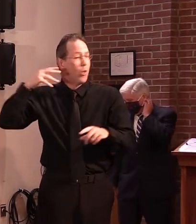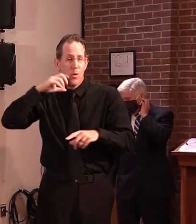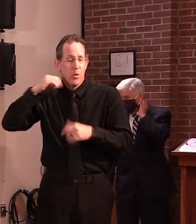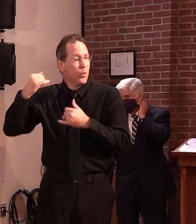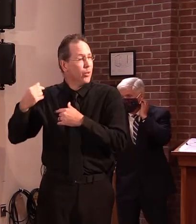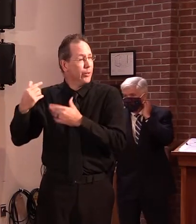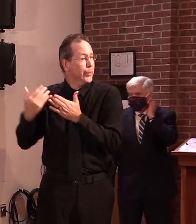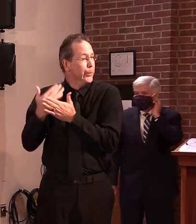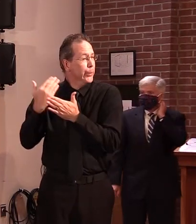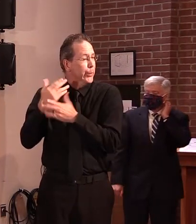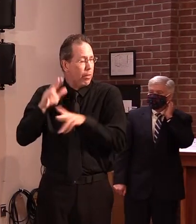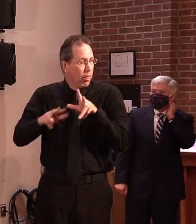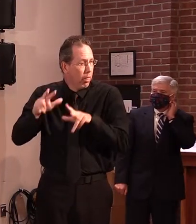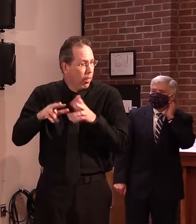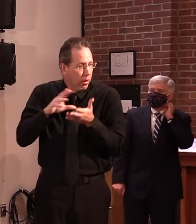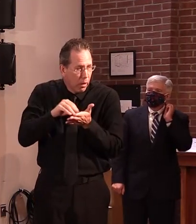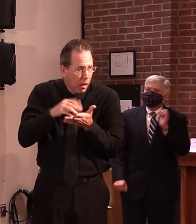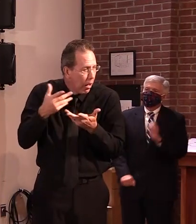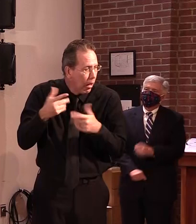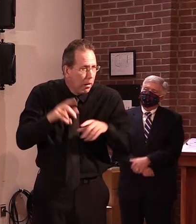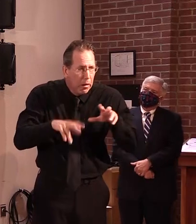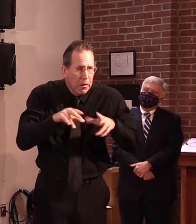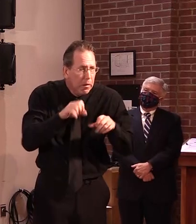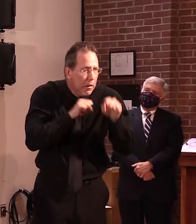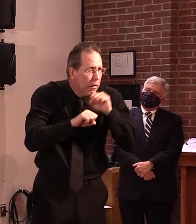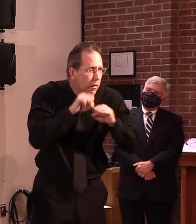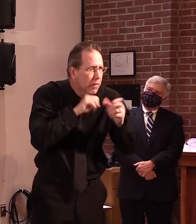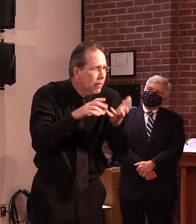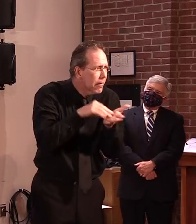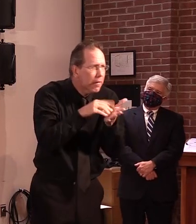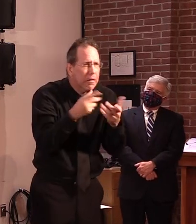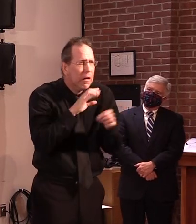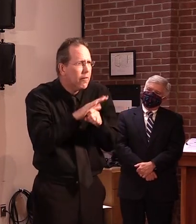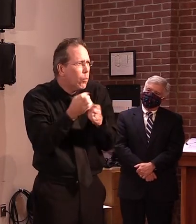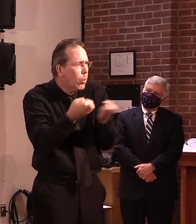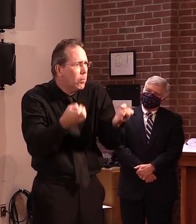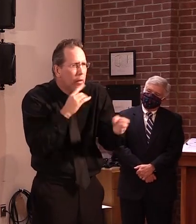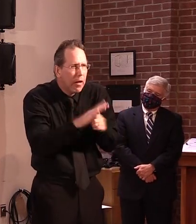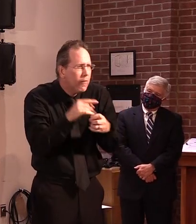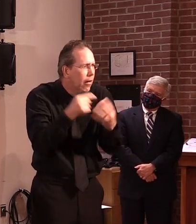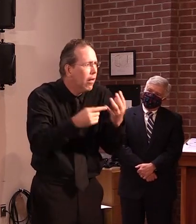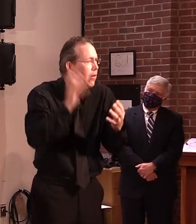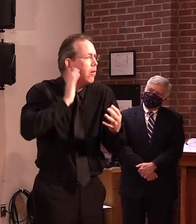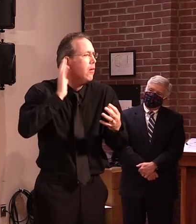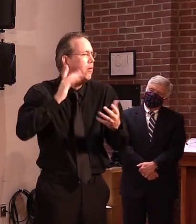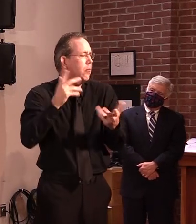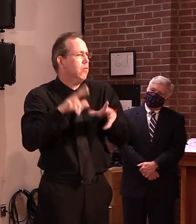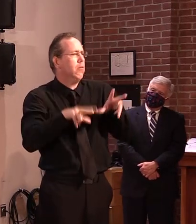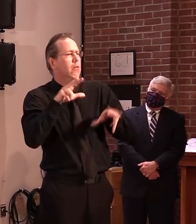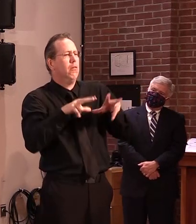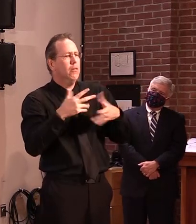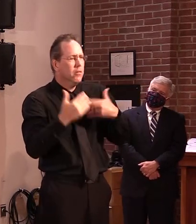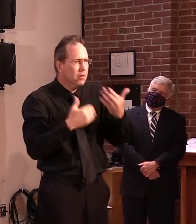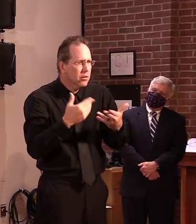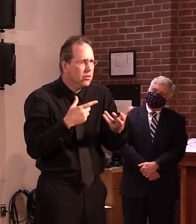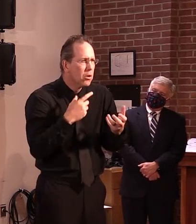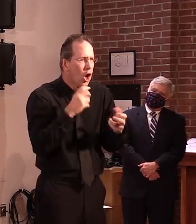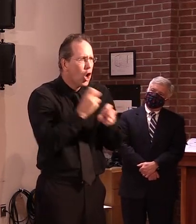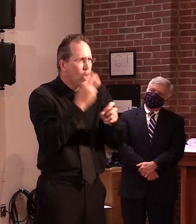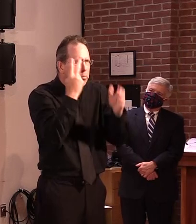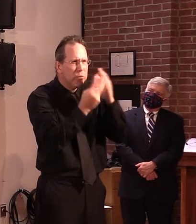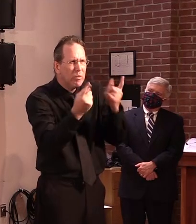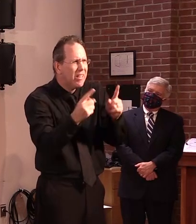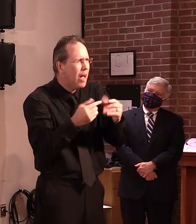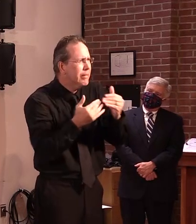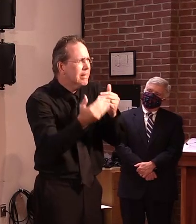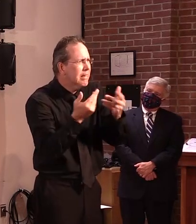early months, and you couldn't be certain about a diagnosis. And the very earliest experience, which the